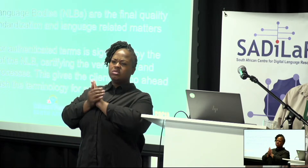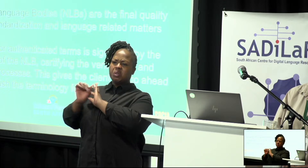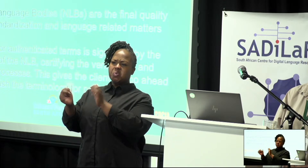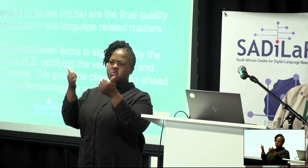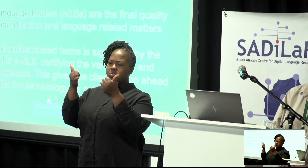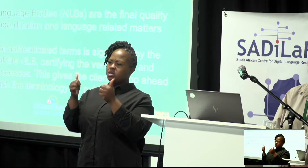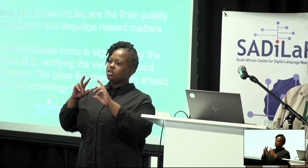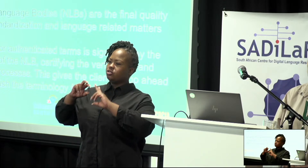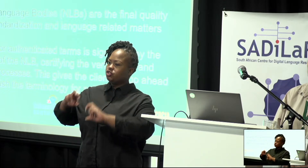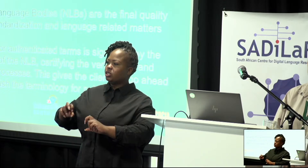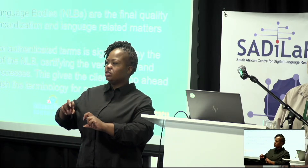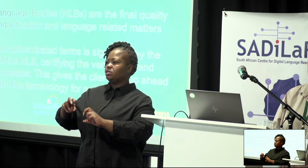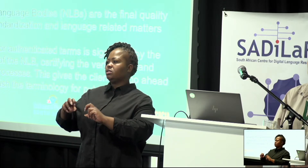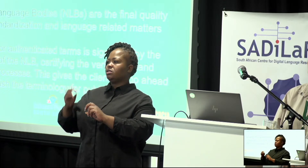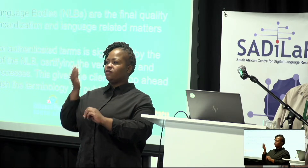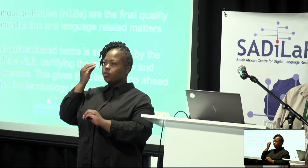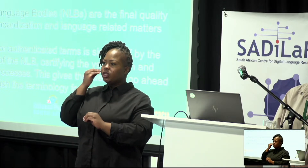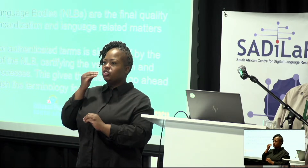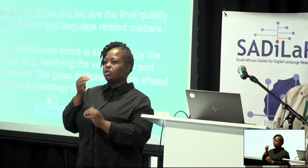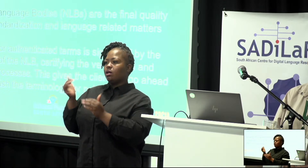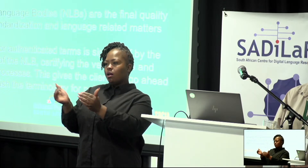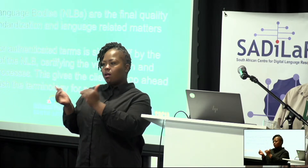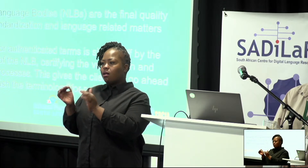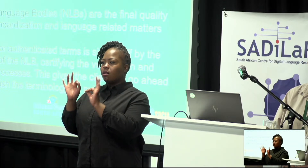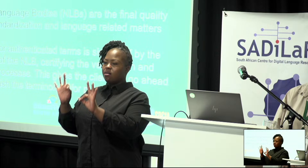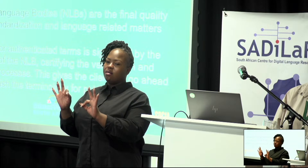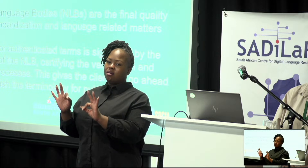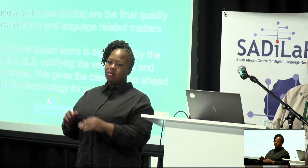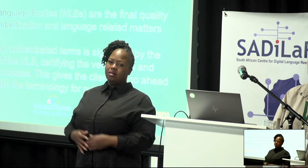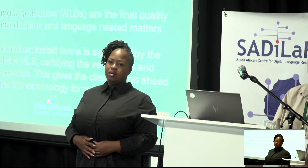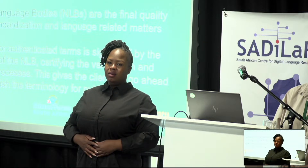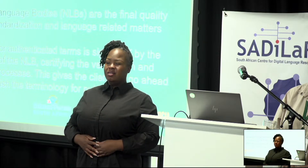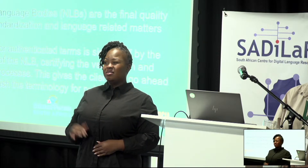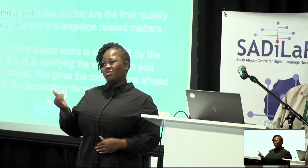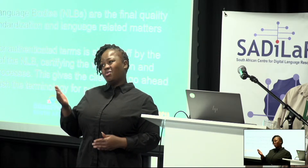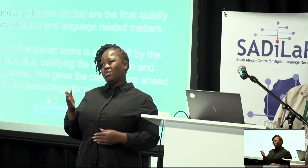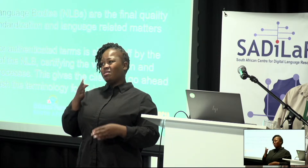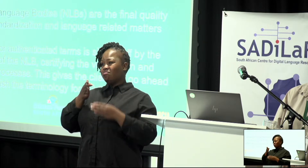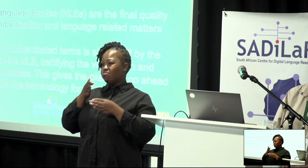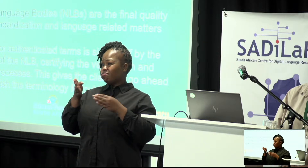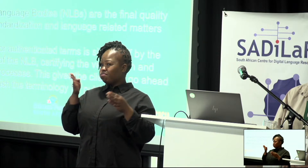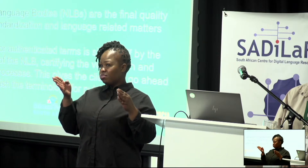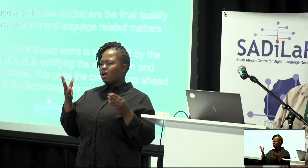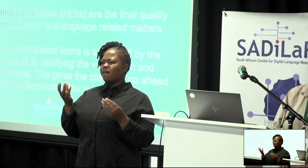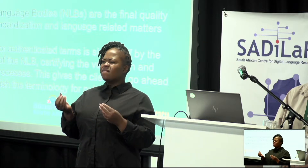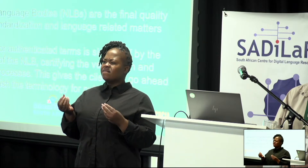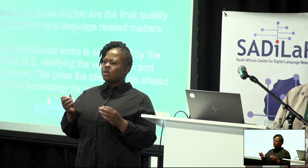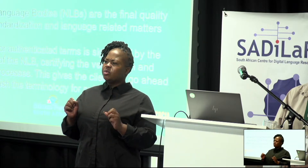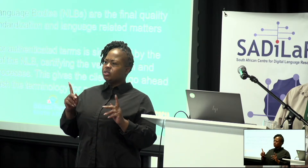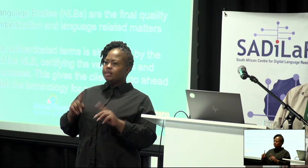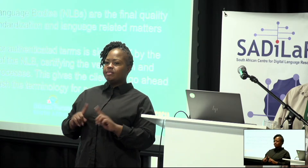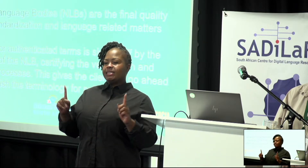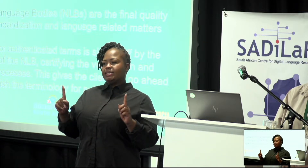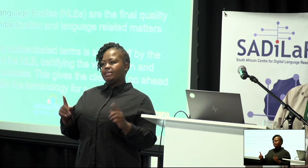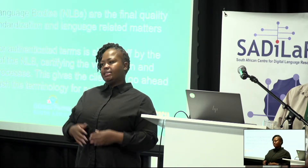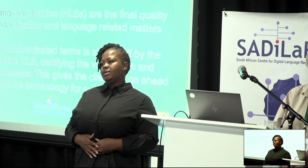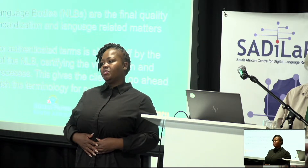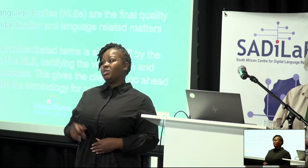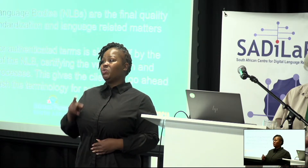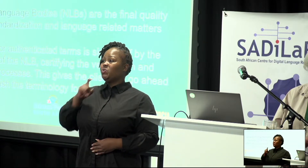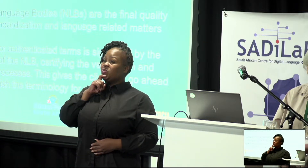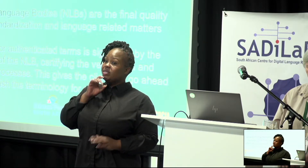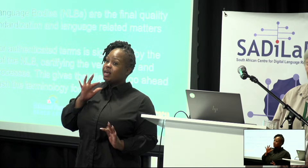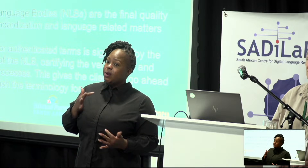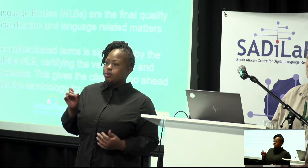data management and whatnot. So the platforms are there. I just think the issue lies in